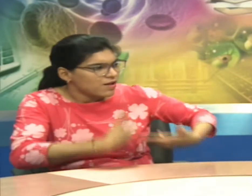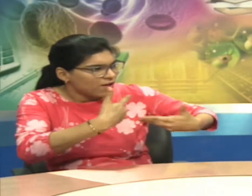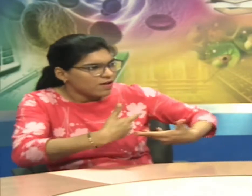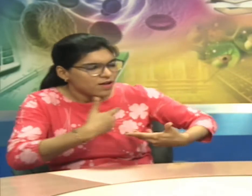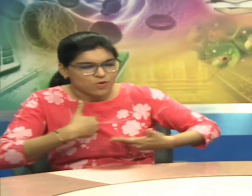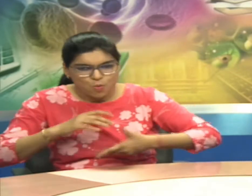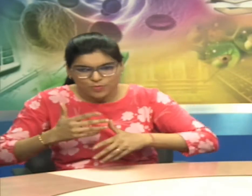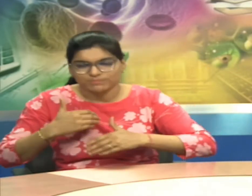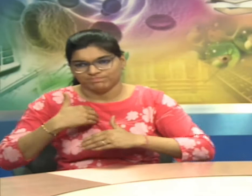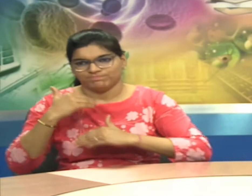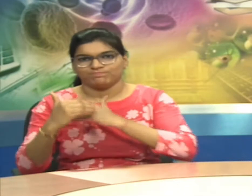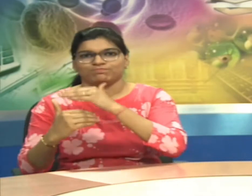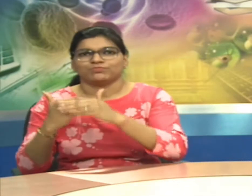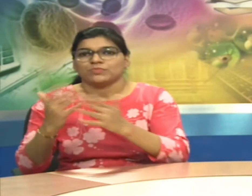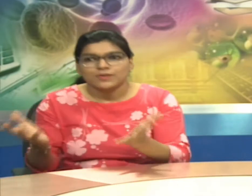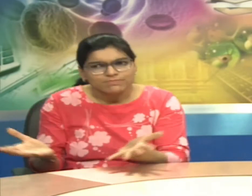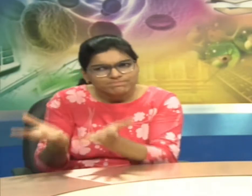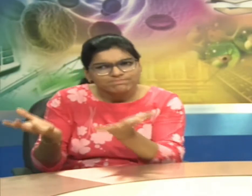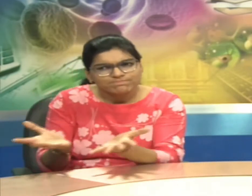to grow mentally, physically.